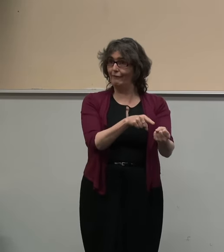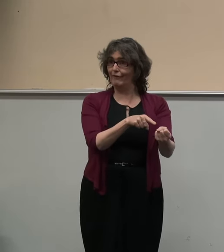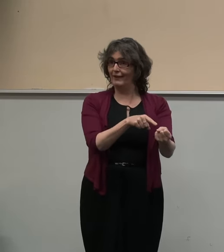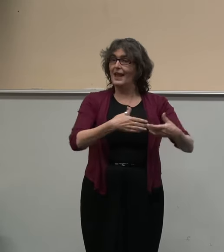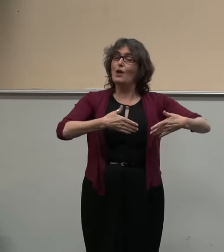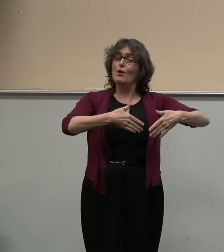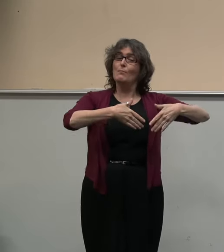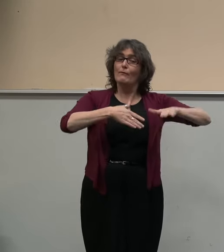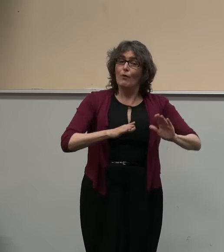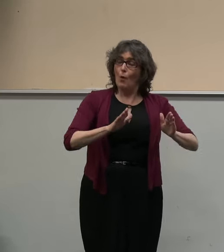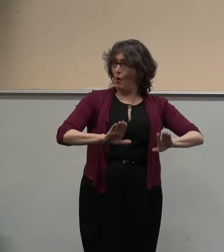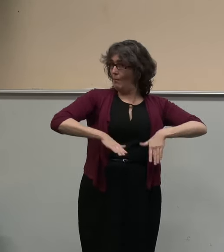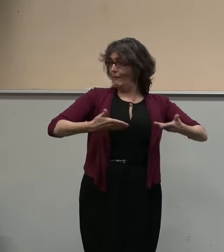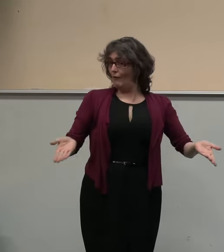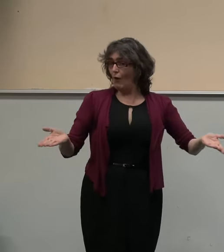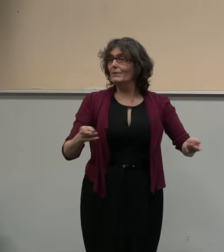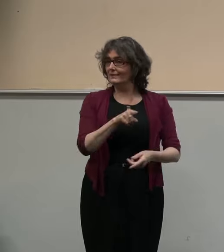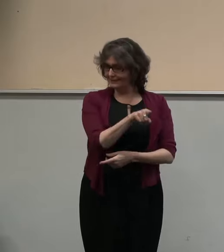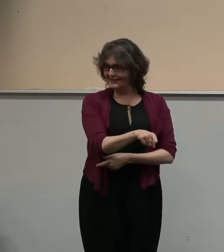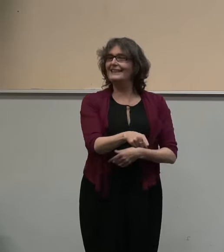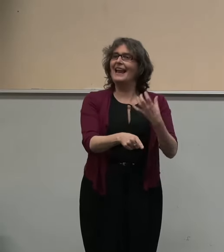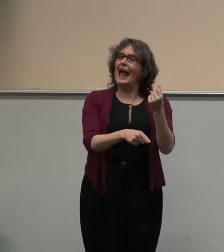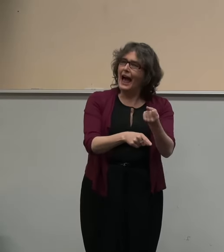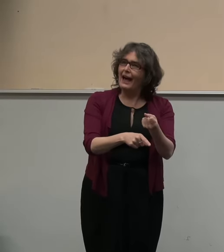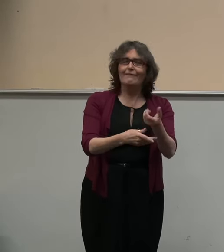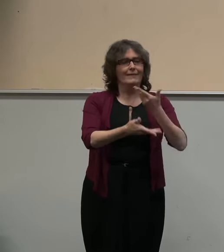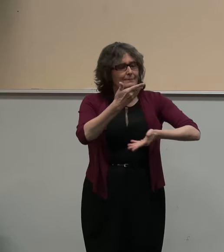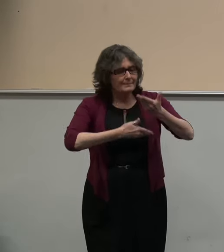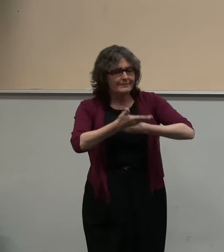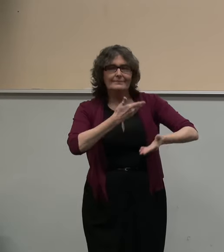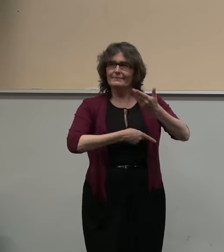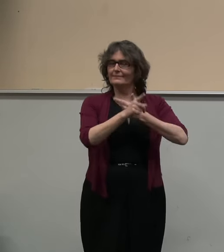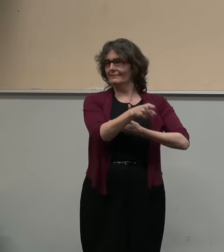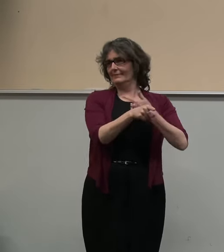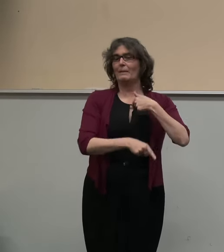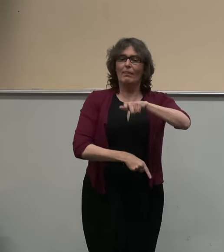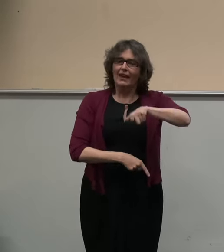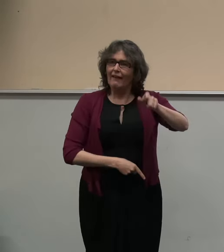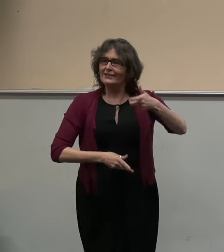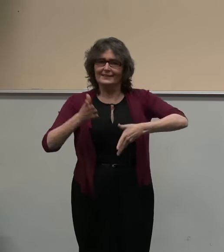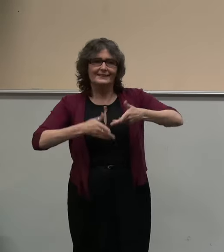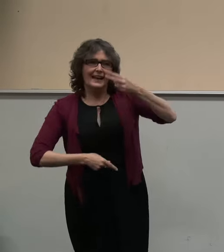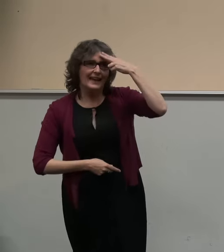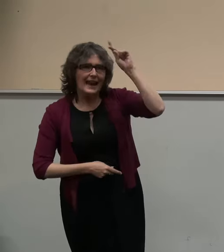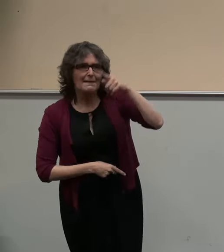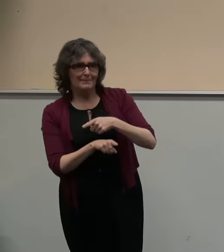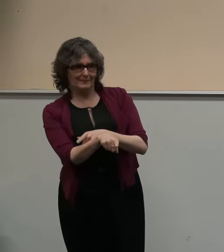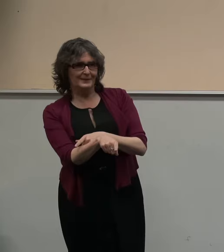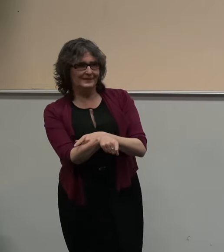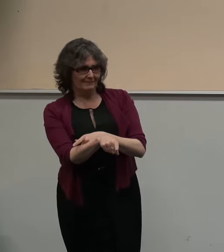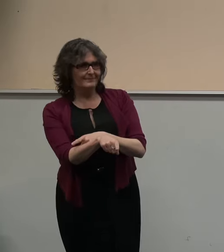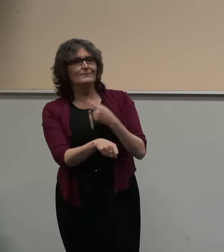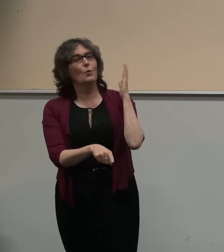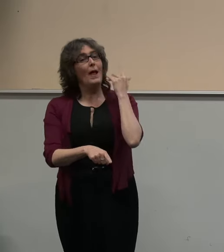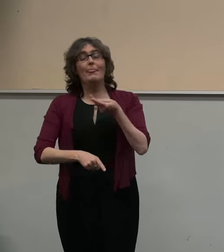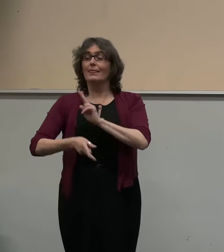story, with information about the characters, character sign names, so that when the interpreting starts, you know who's being spoken